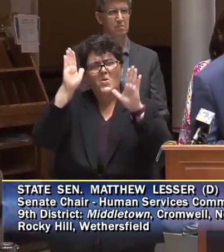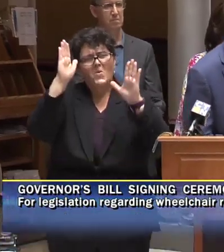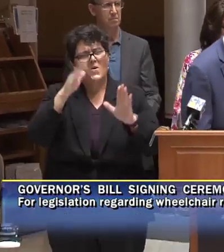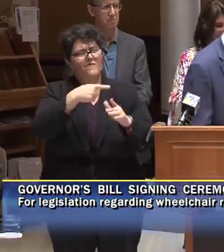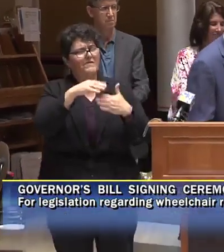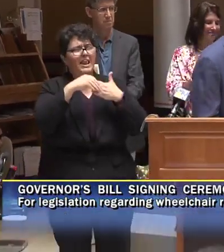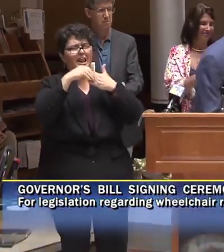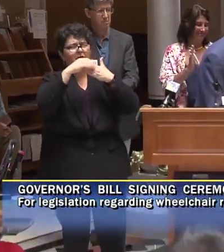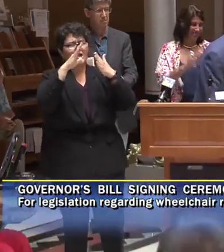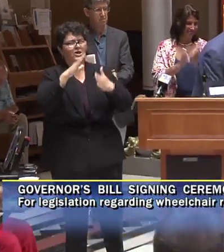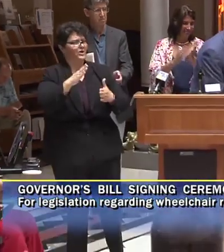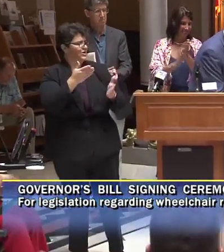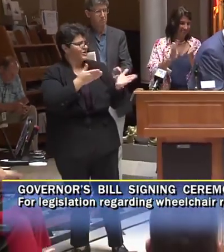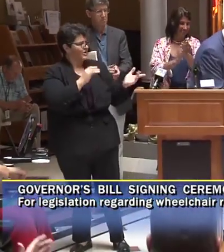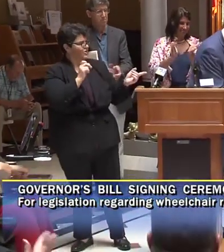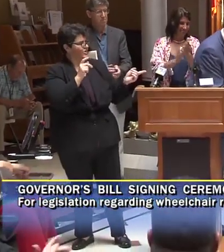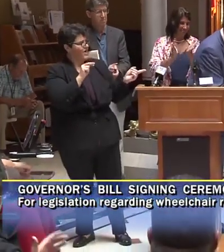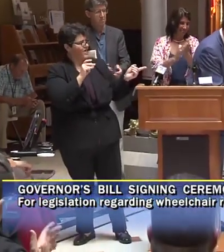Jonathan?